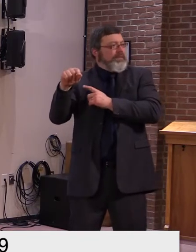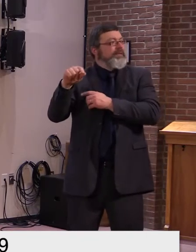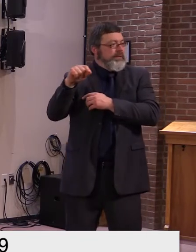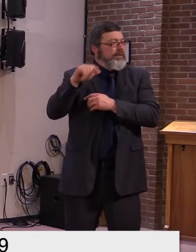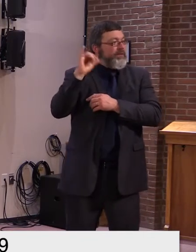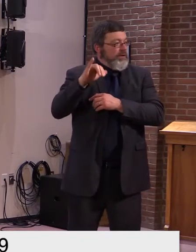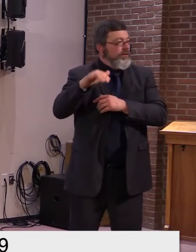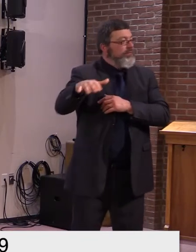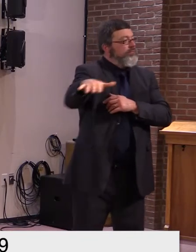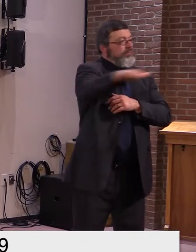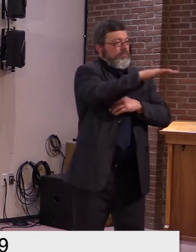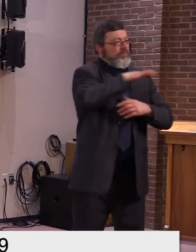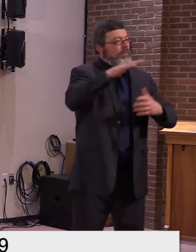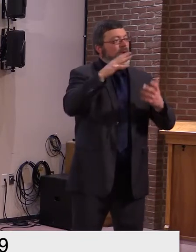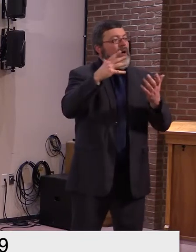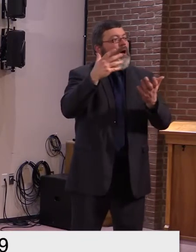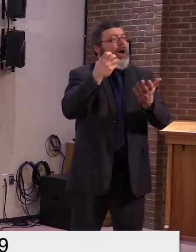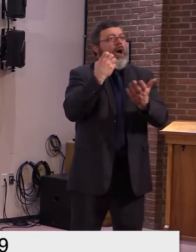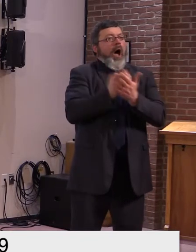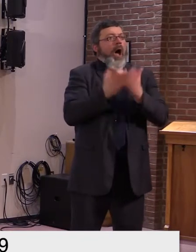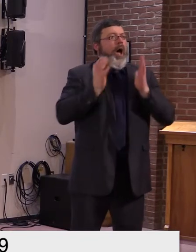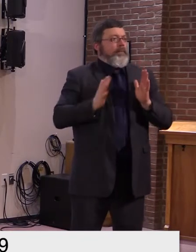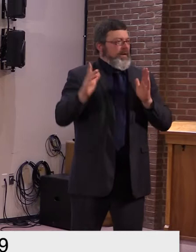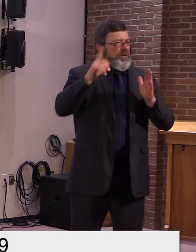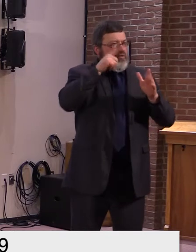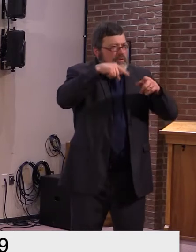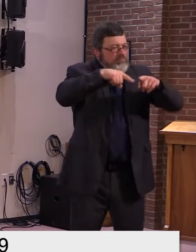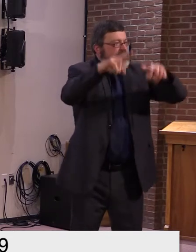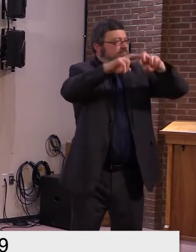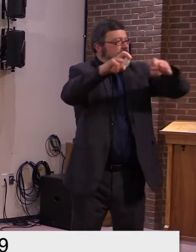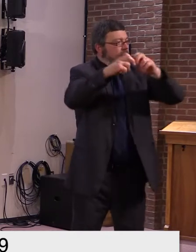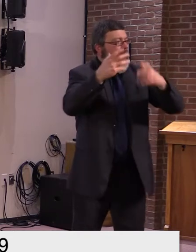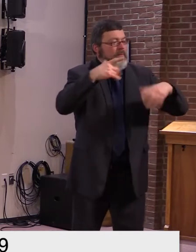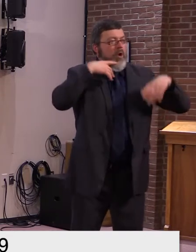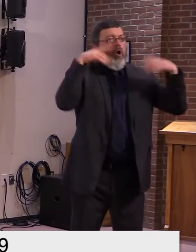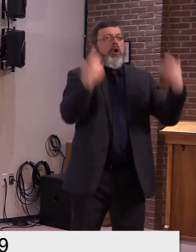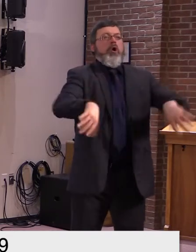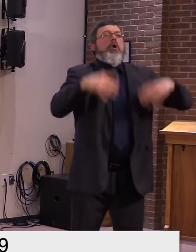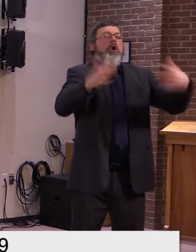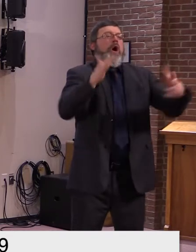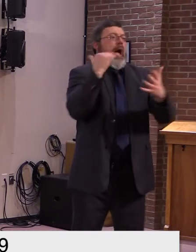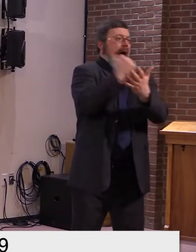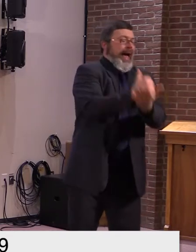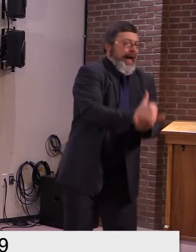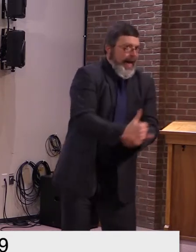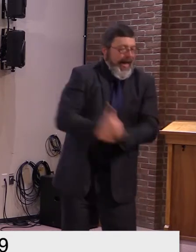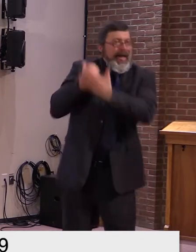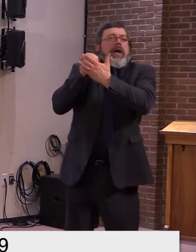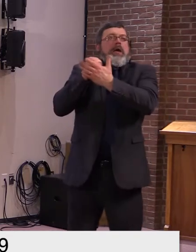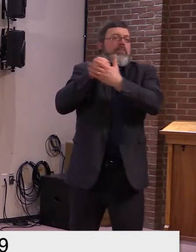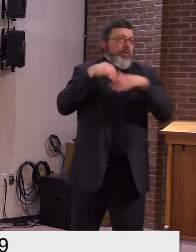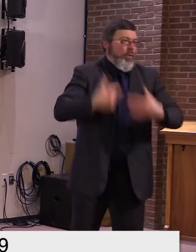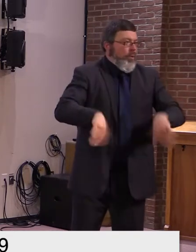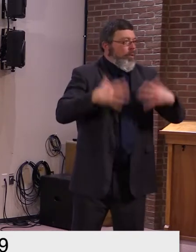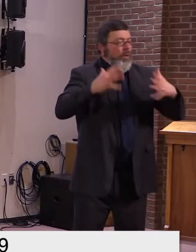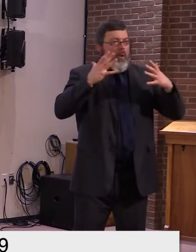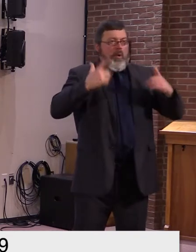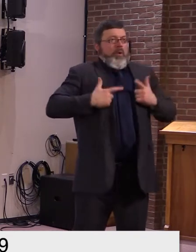was a lifeline for our states and our citizens and our businesses to hang